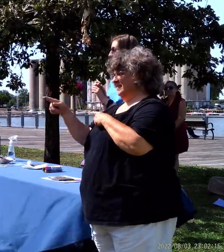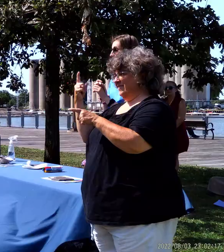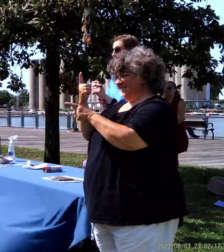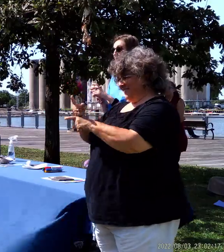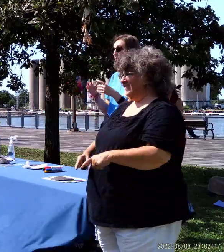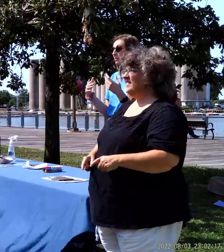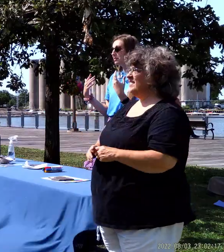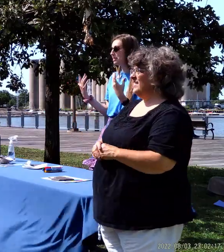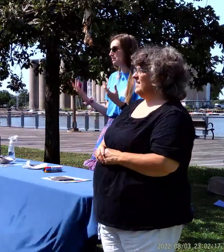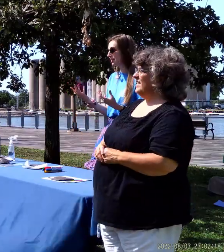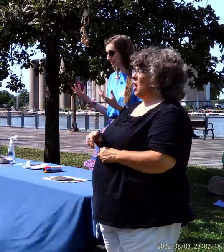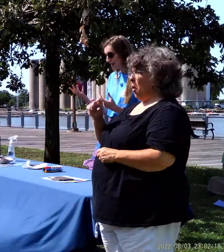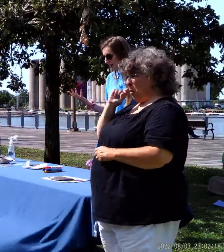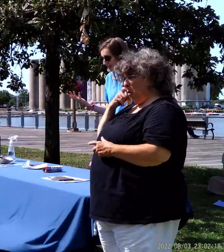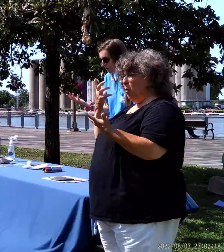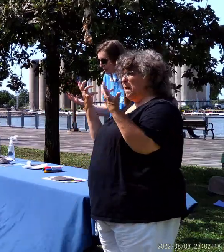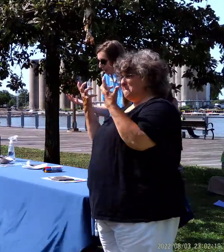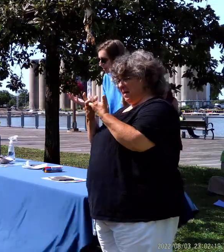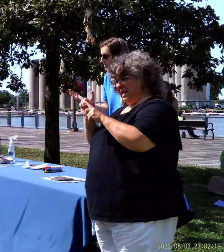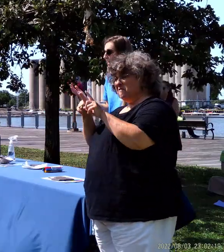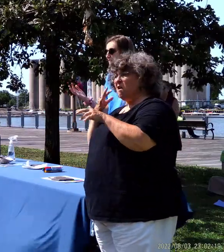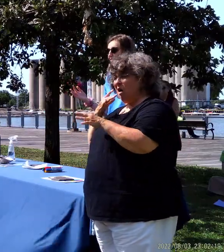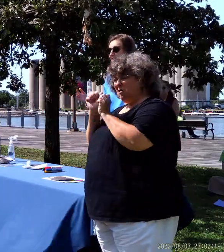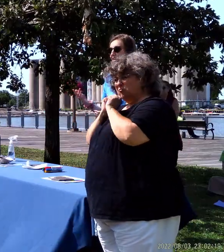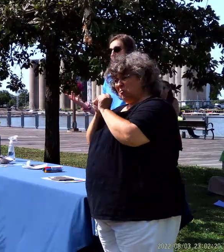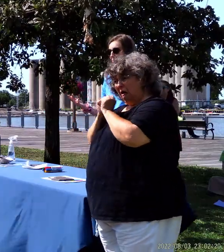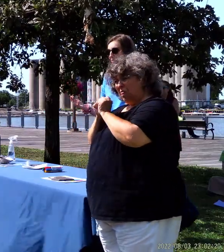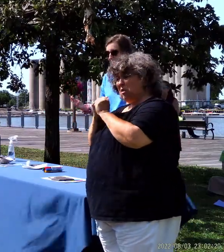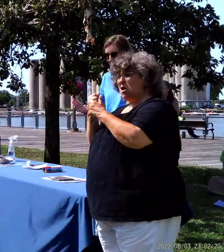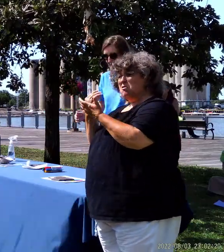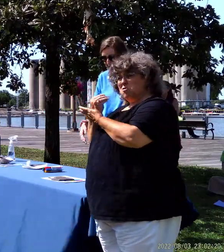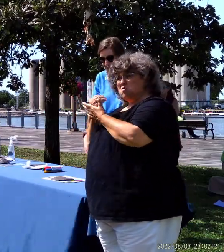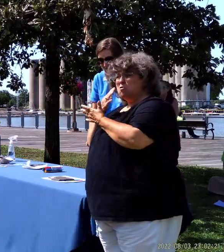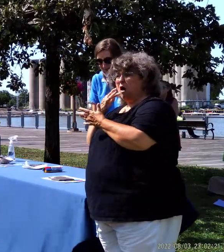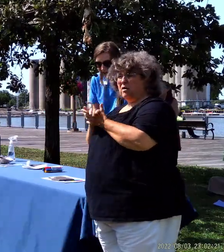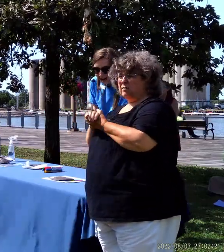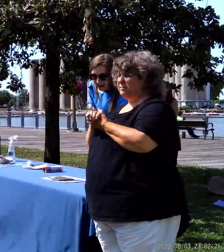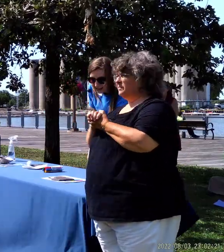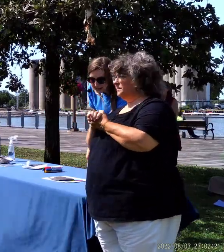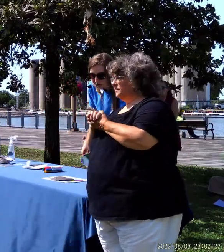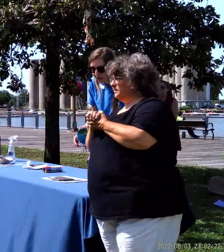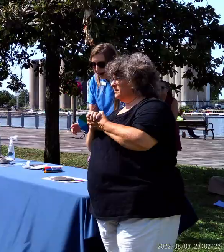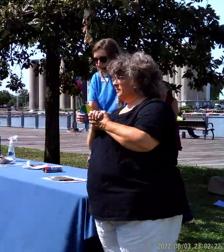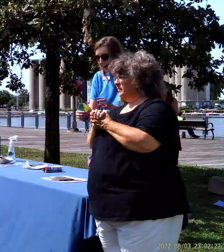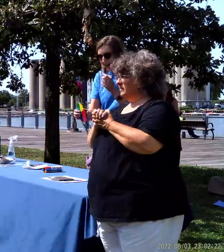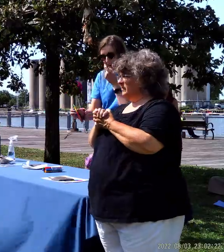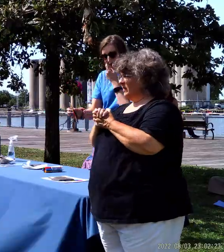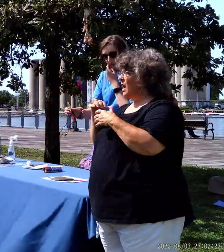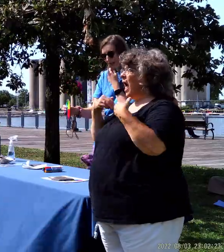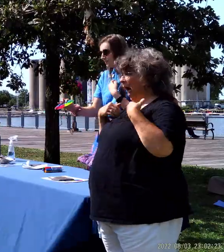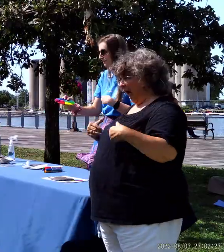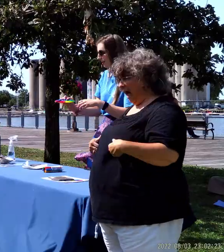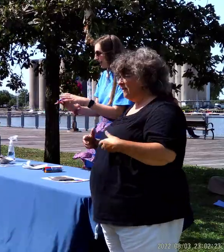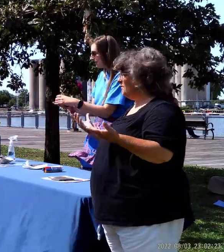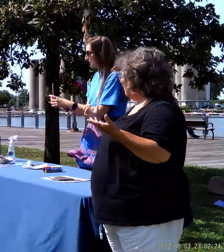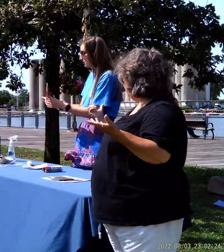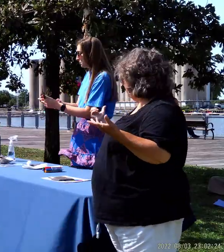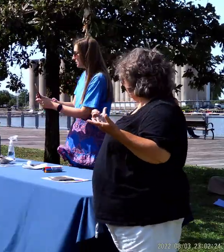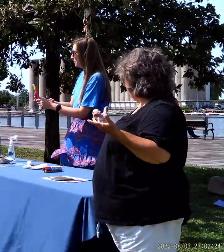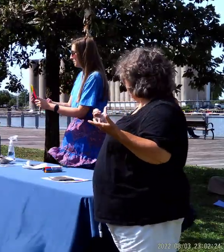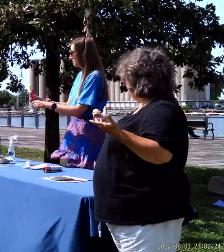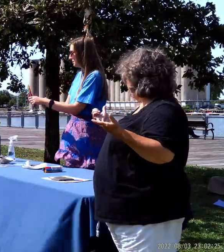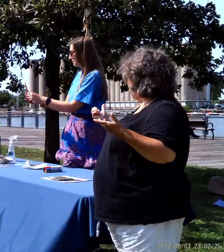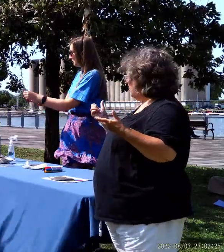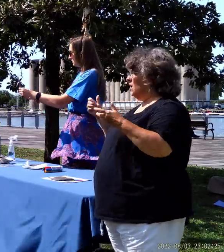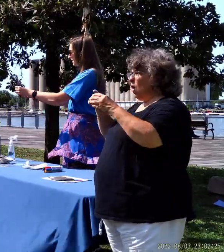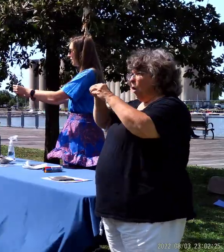Purple. Right. So it's cool that we can mix different colors together to get new ones, right? And so I have this